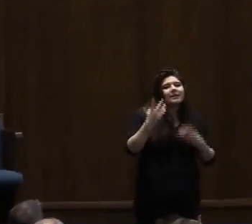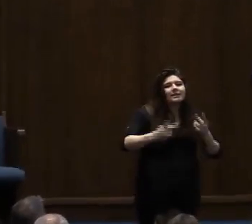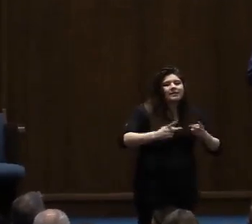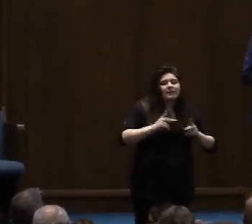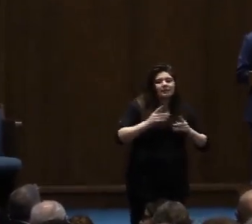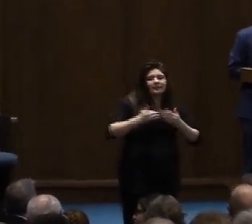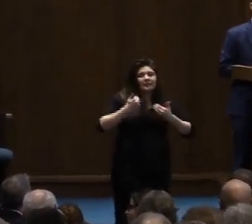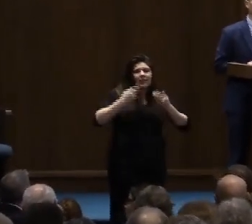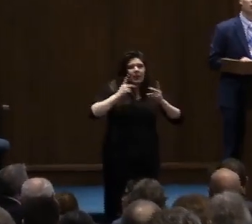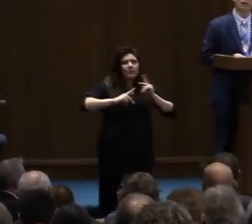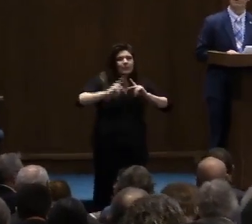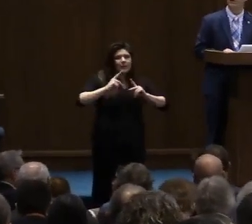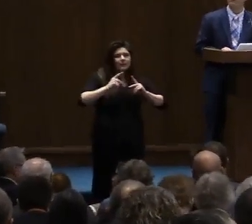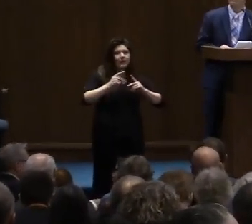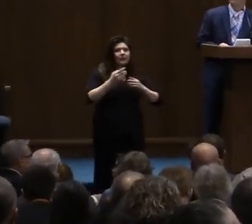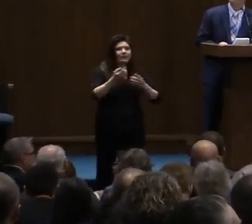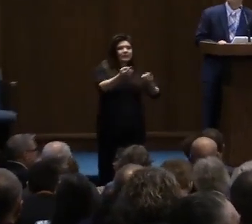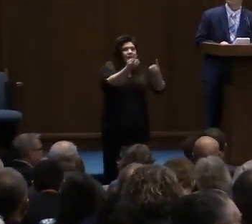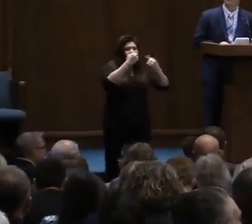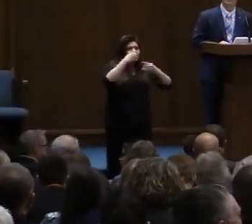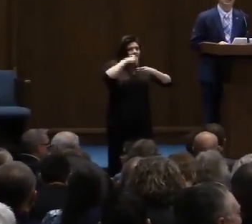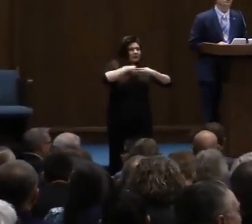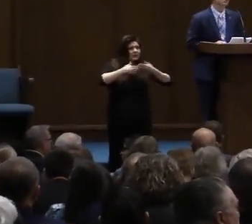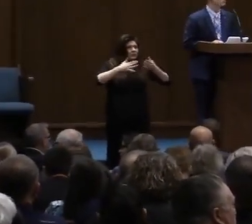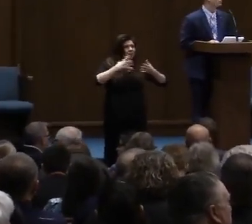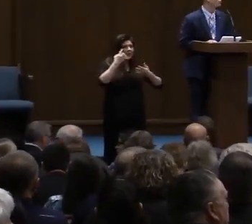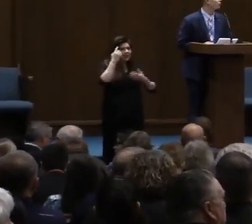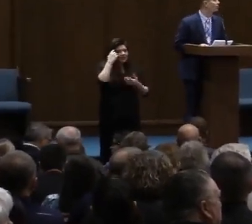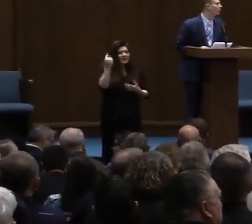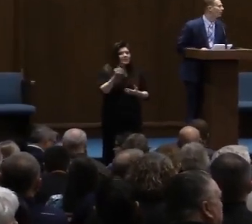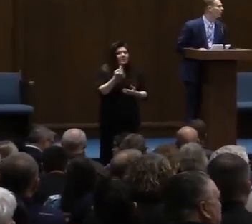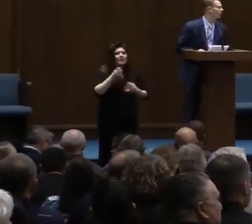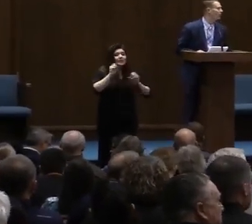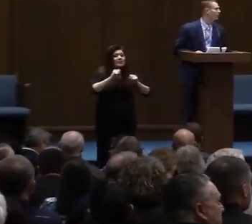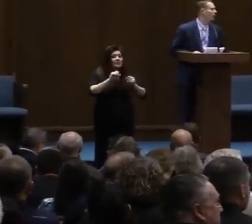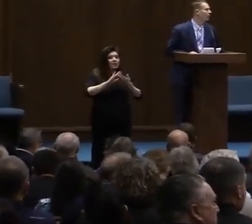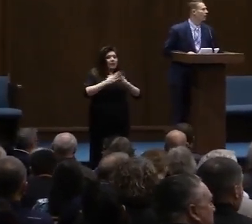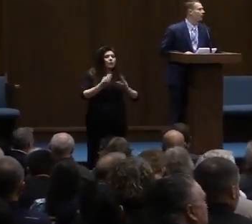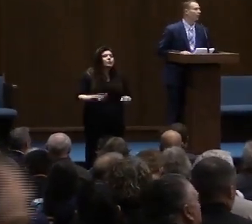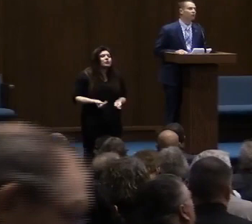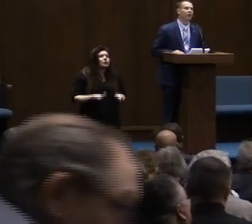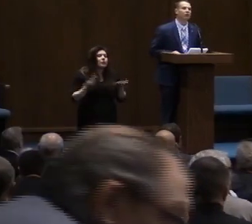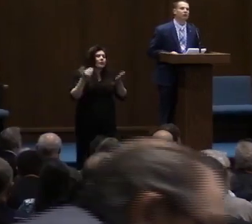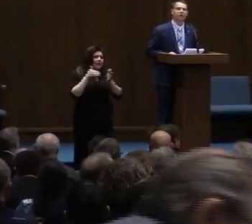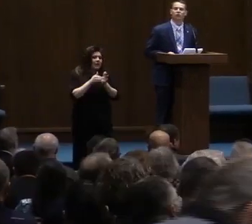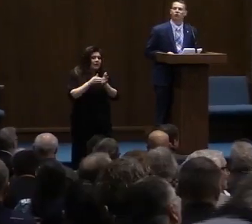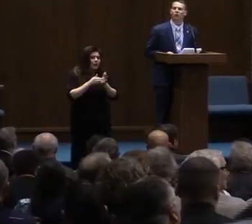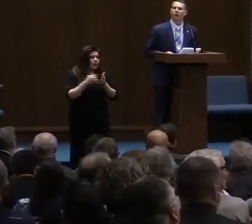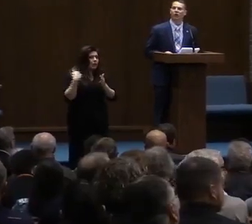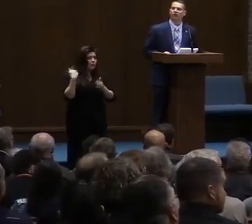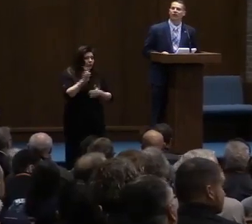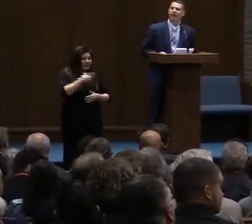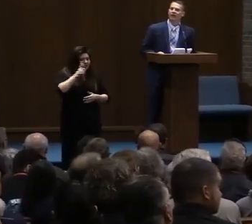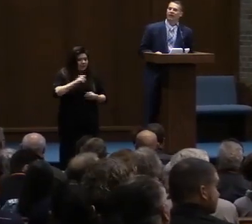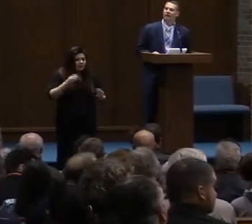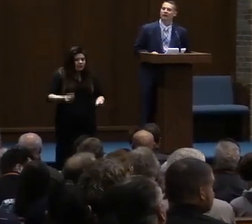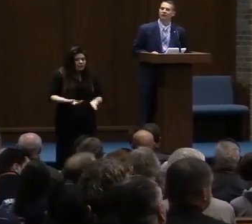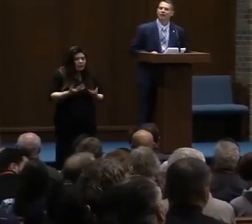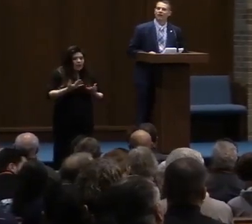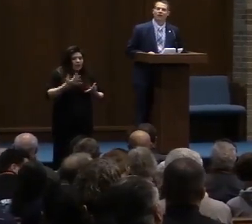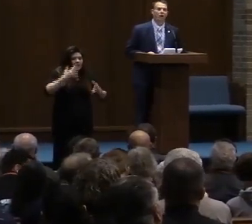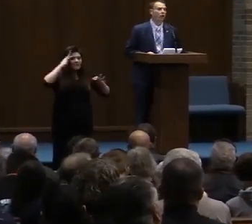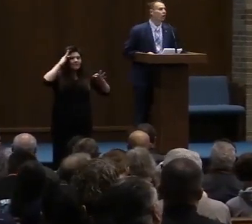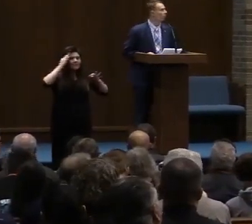their way into this room, I believe that that's something that needs to be restored. I believe we need to restore